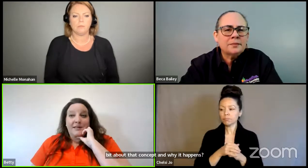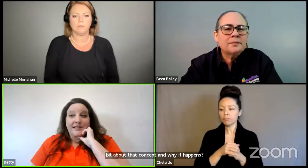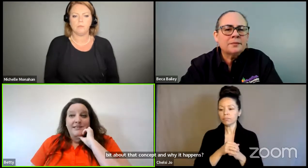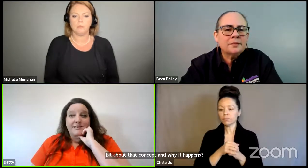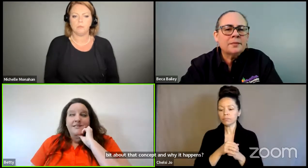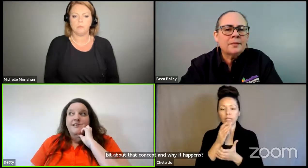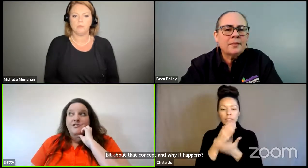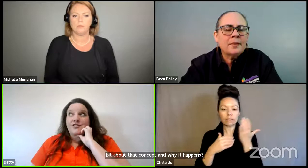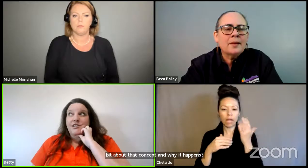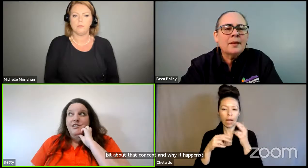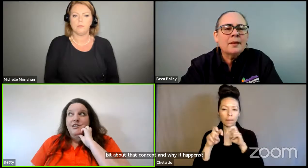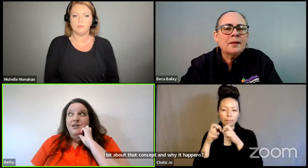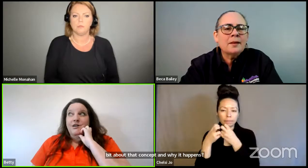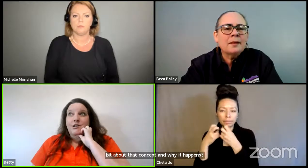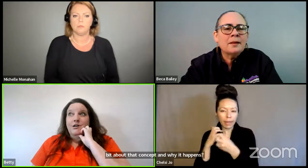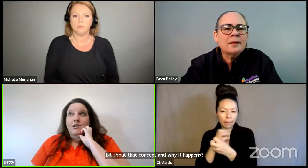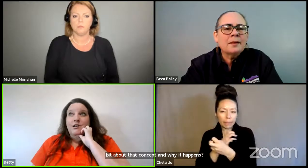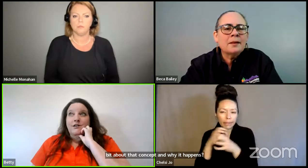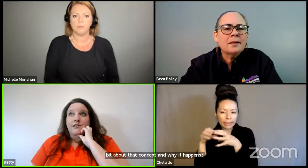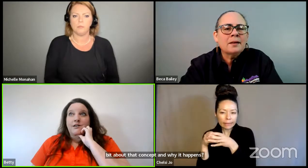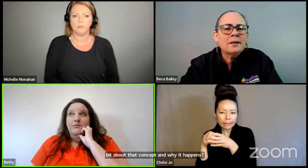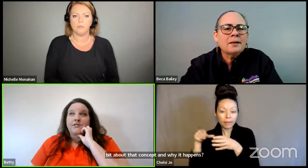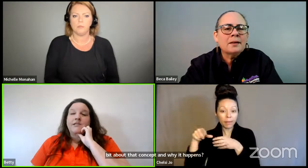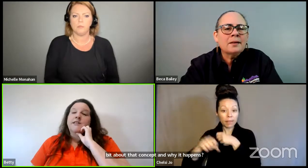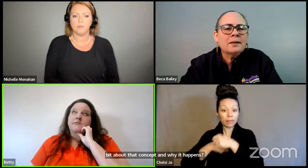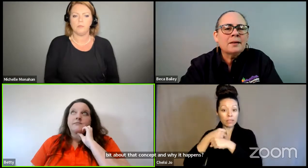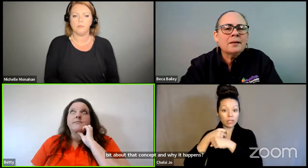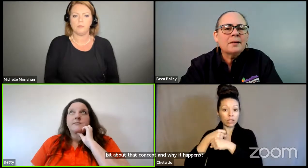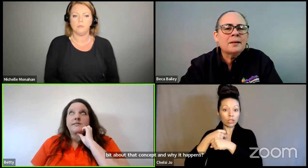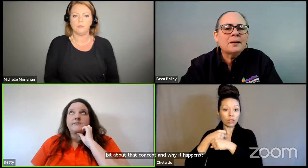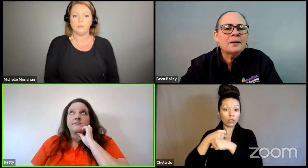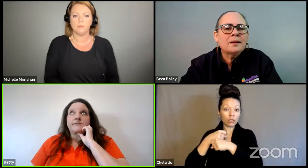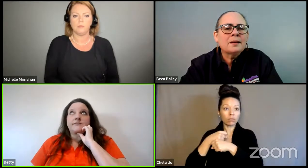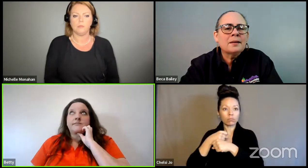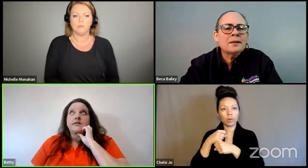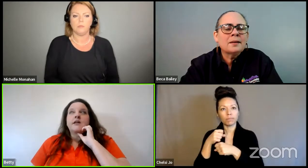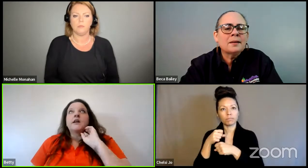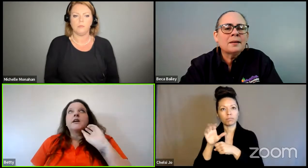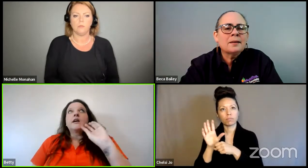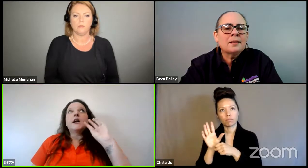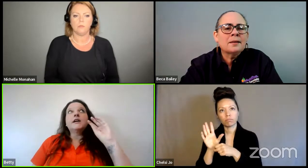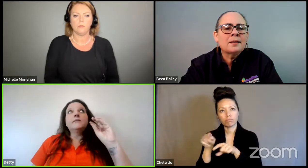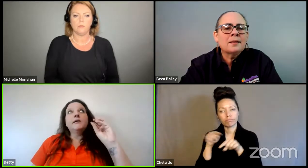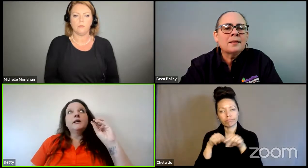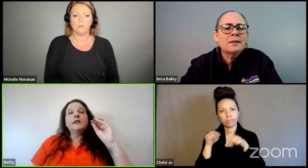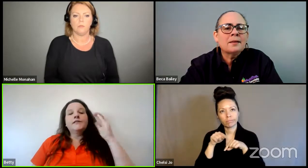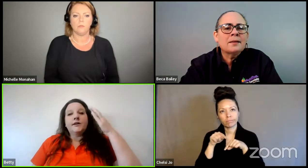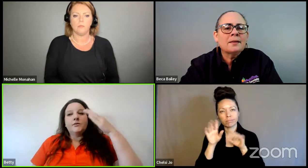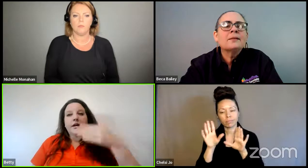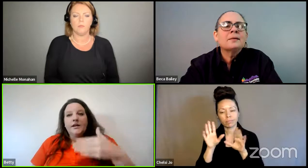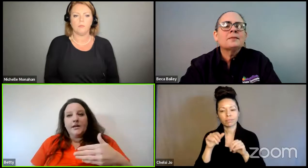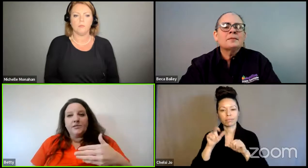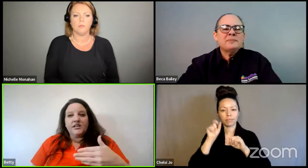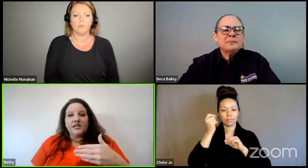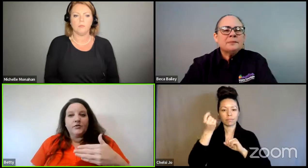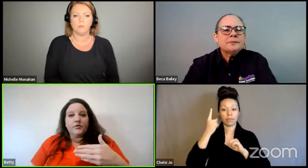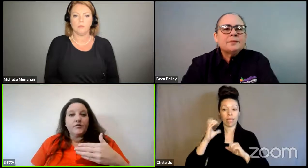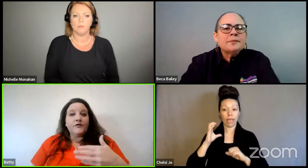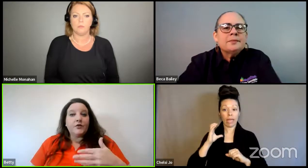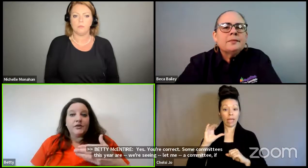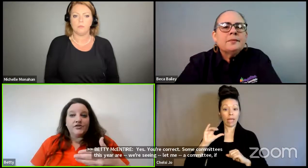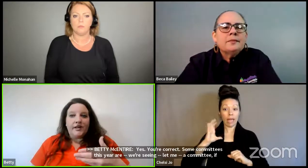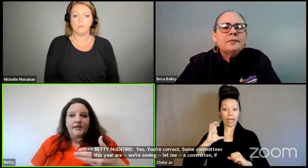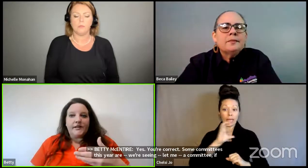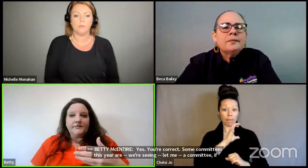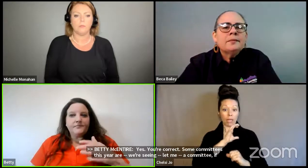Some committees this year we're seeing, a committee, if they were not able to get through